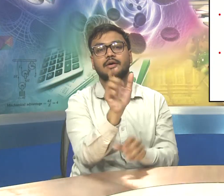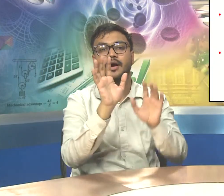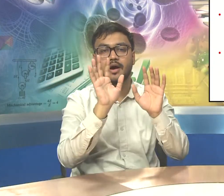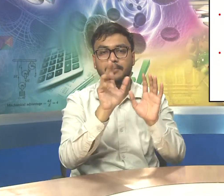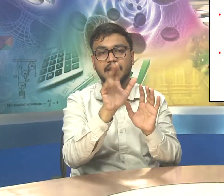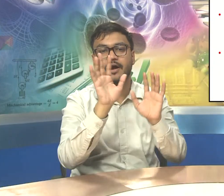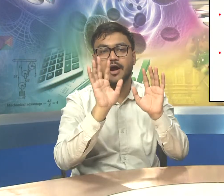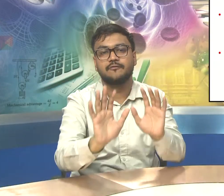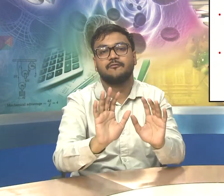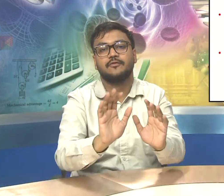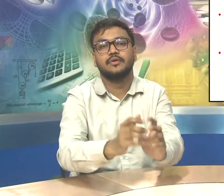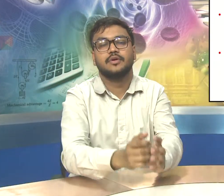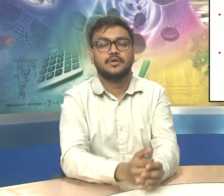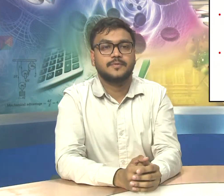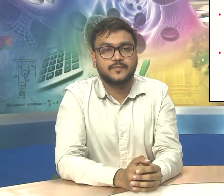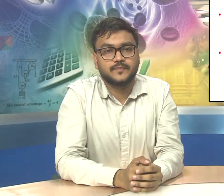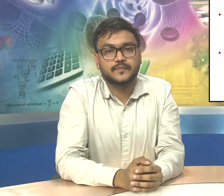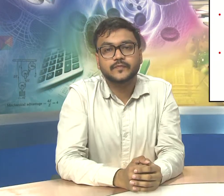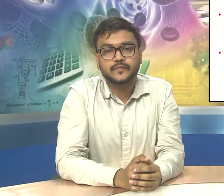is the sign of woman.